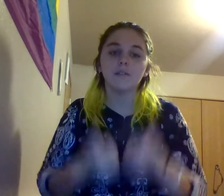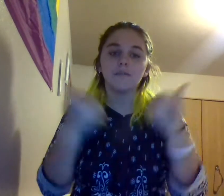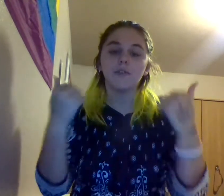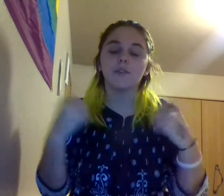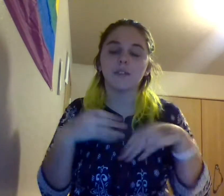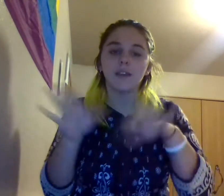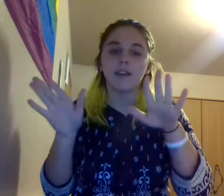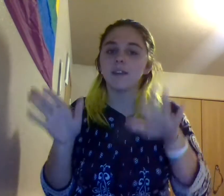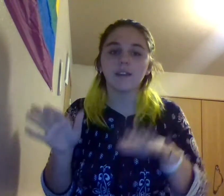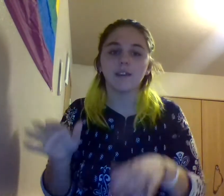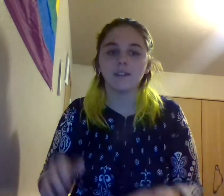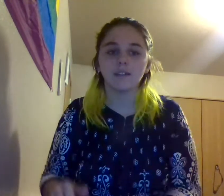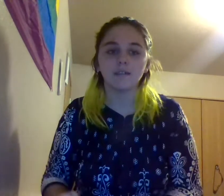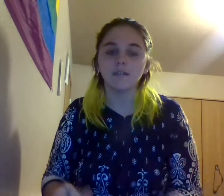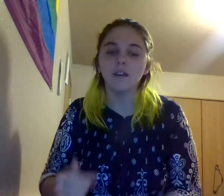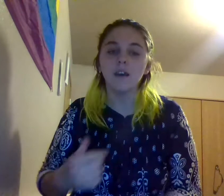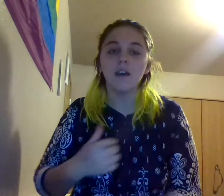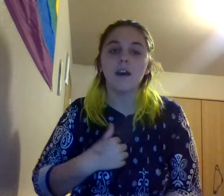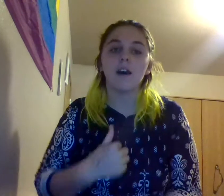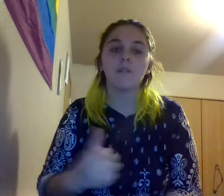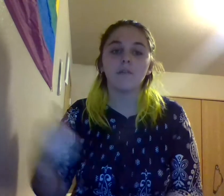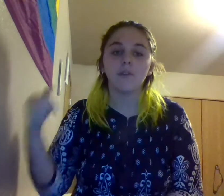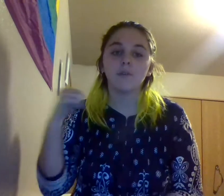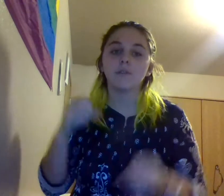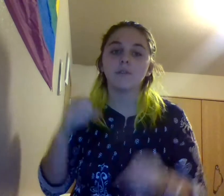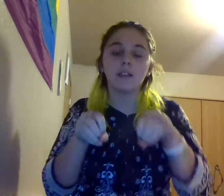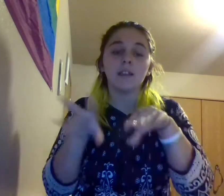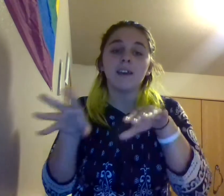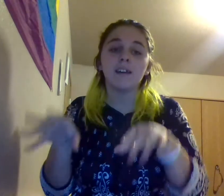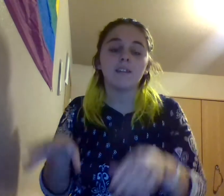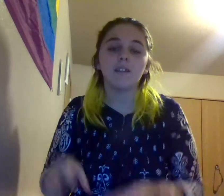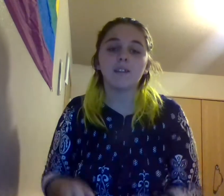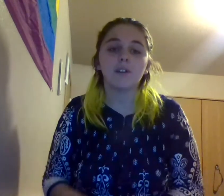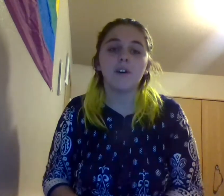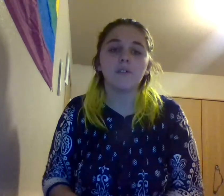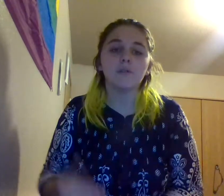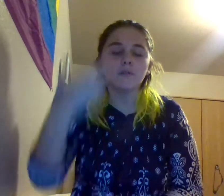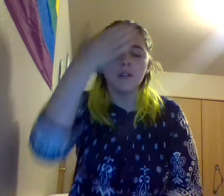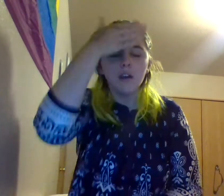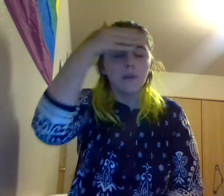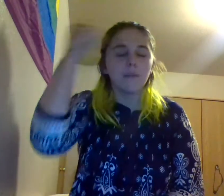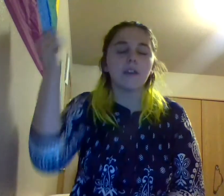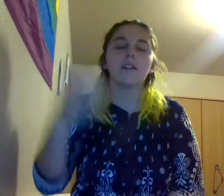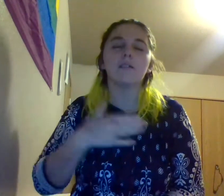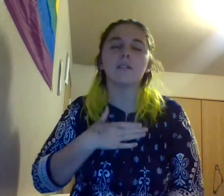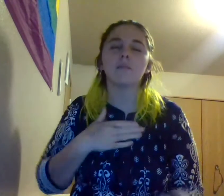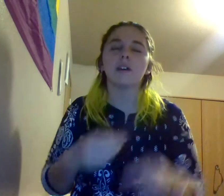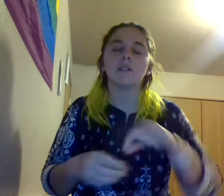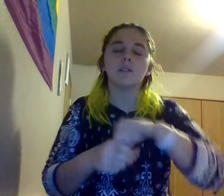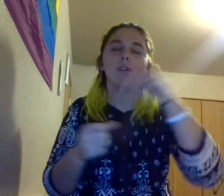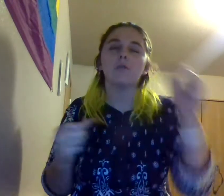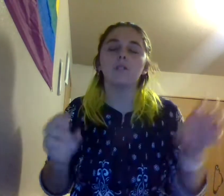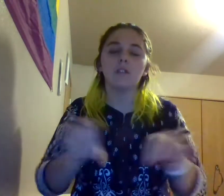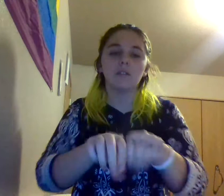forsaken. I refuse to let this go because my soul is